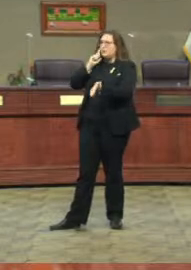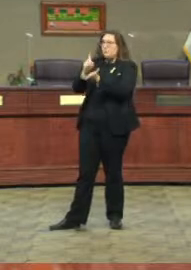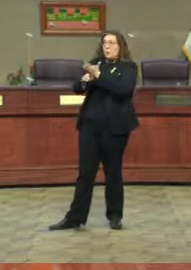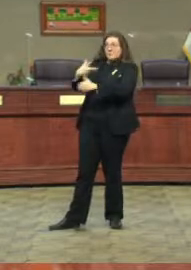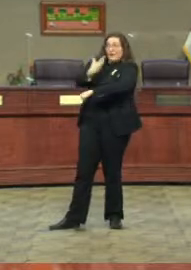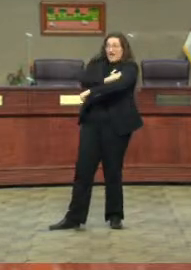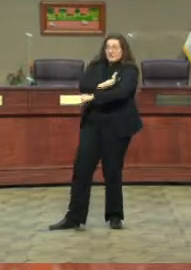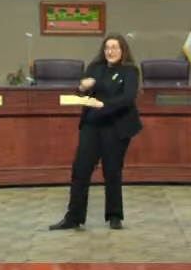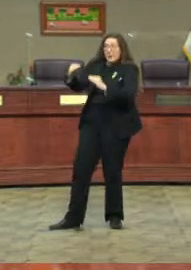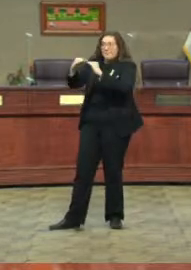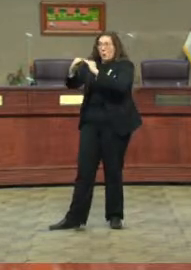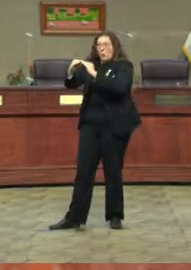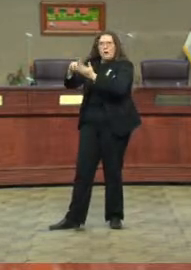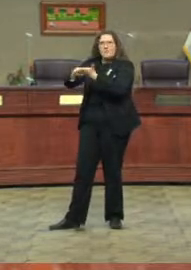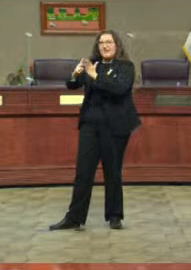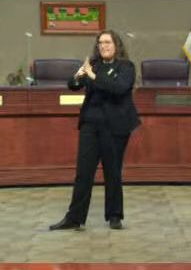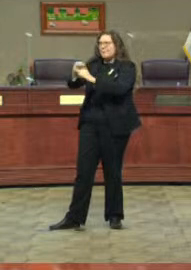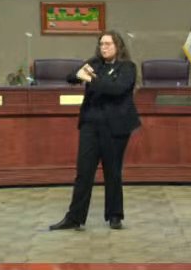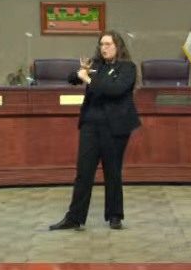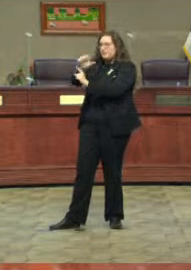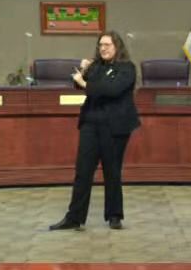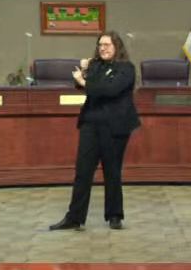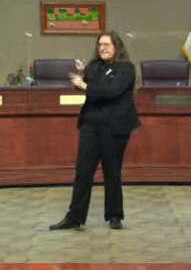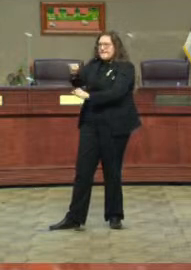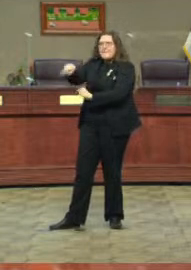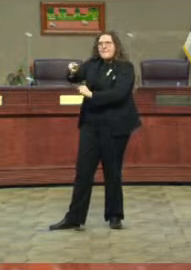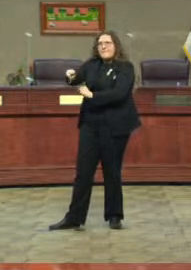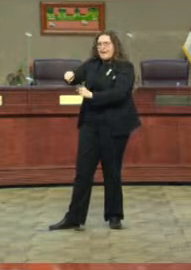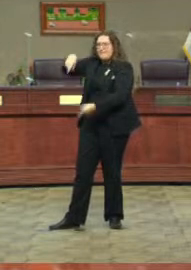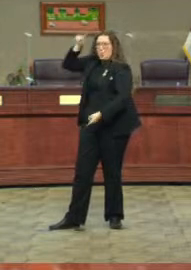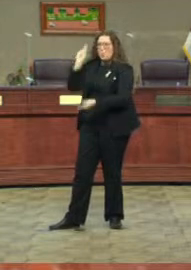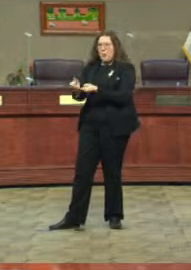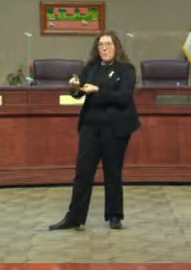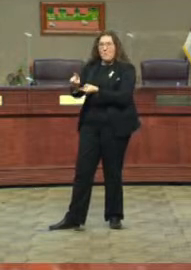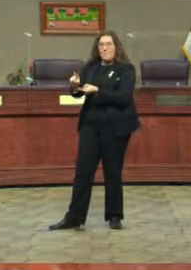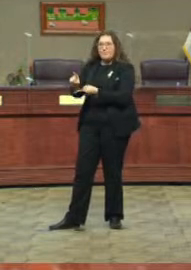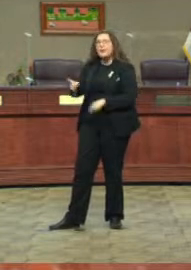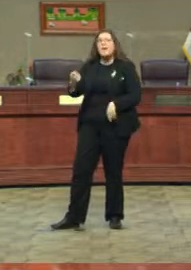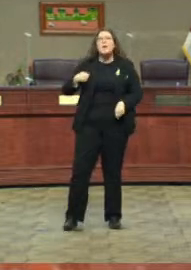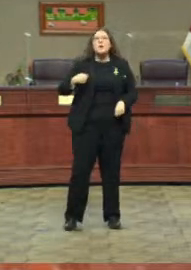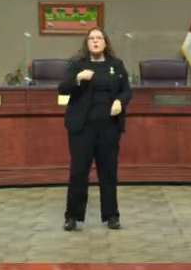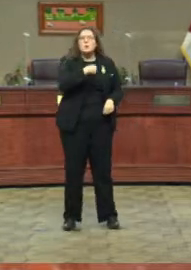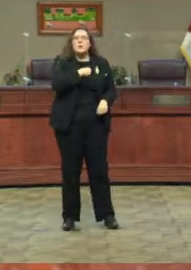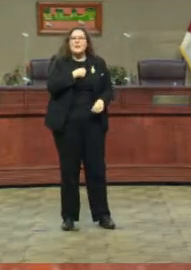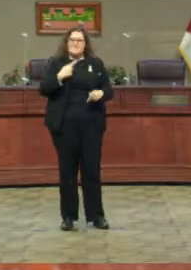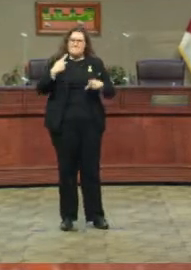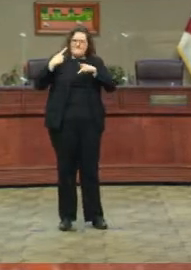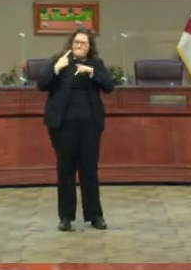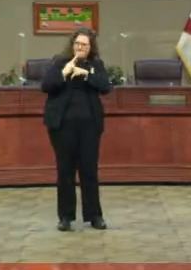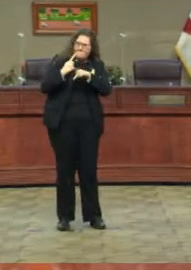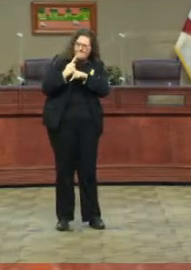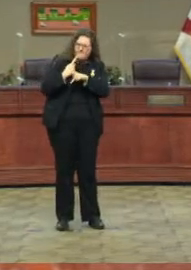We also were able to establish correlations, mathematically, analytically correlations, and they